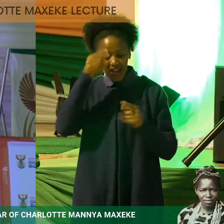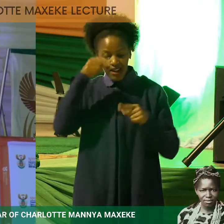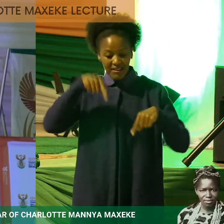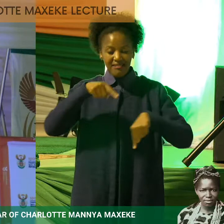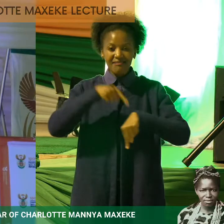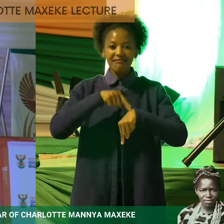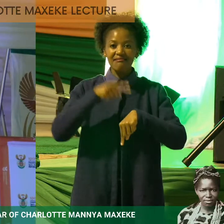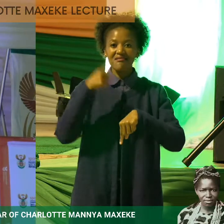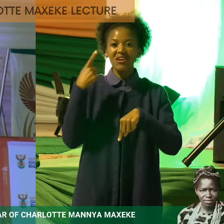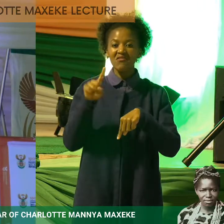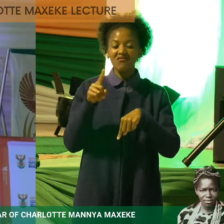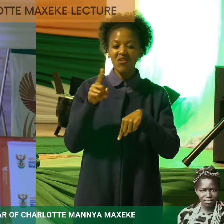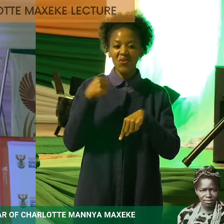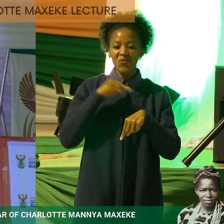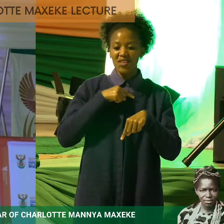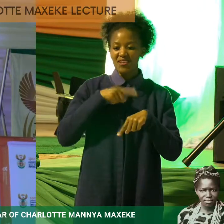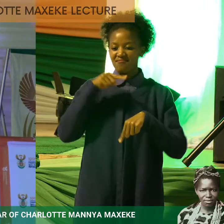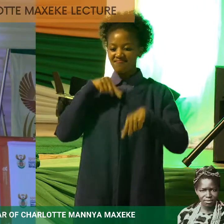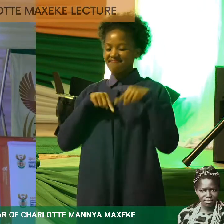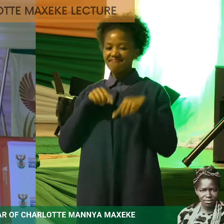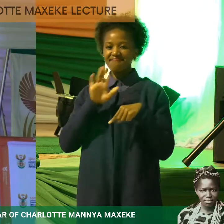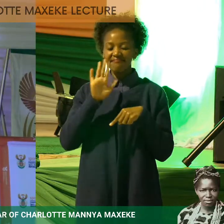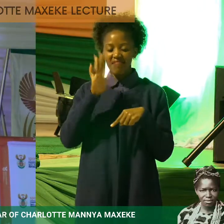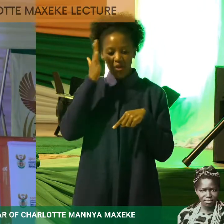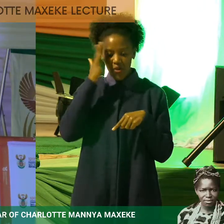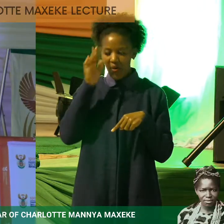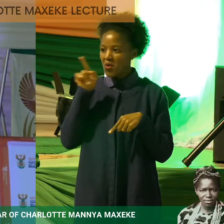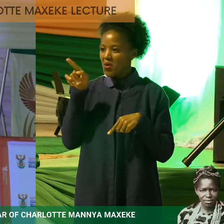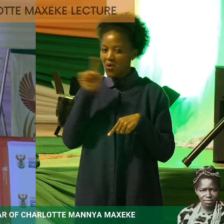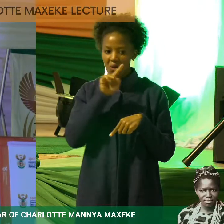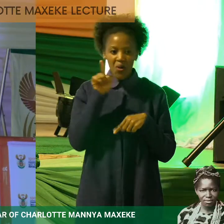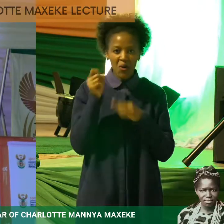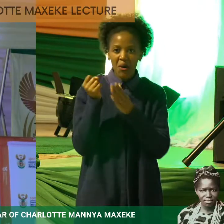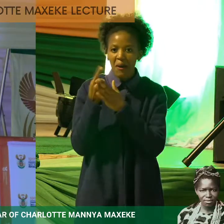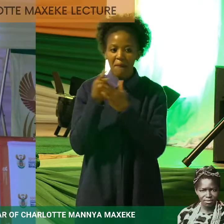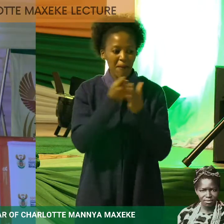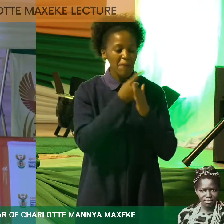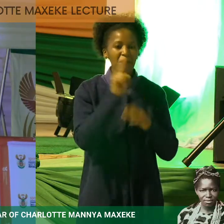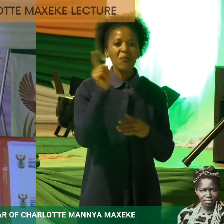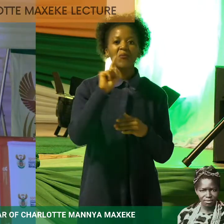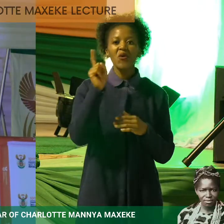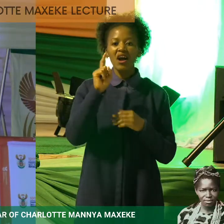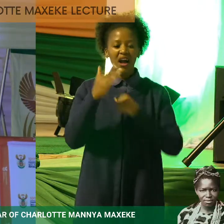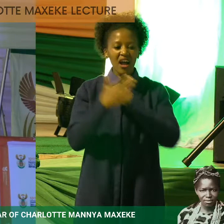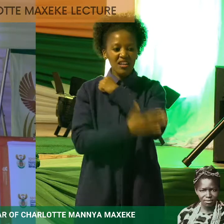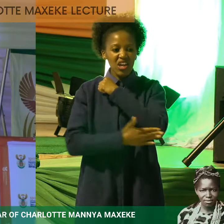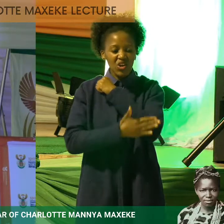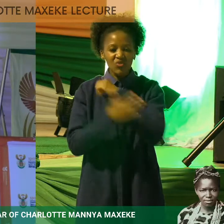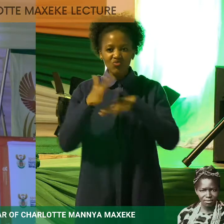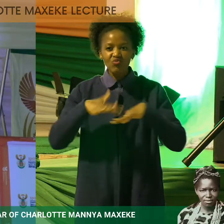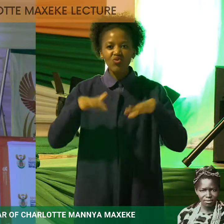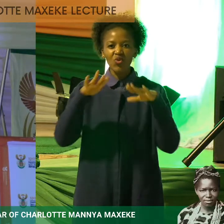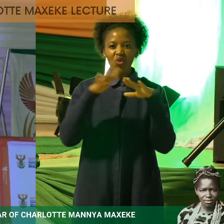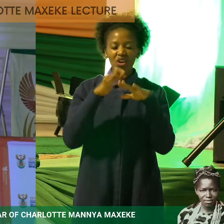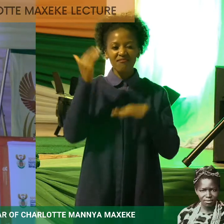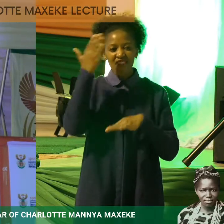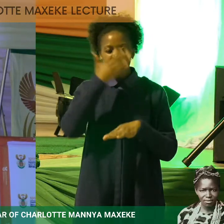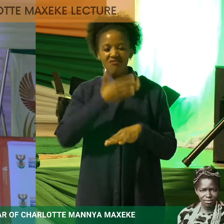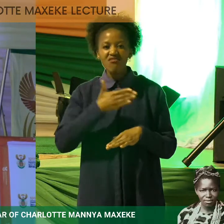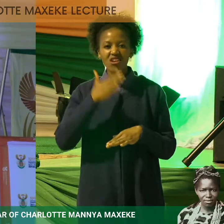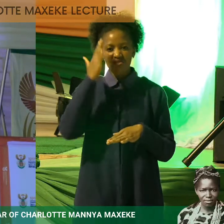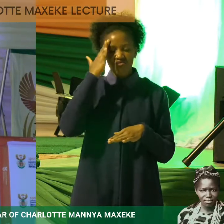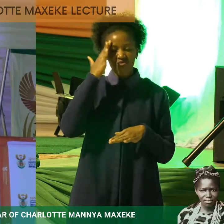to be aware of what is happening around us. We need to know what is happening in all the countries in Africa. That is the